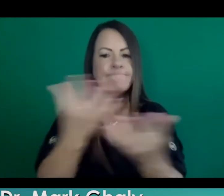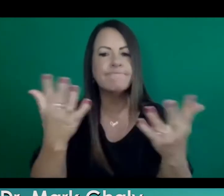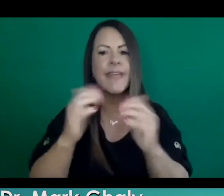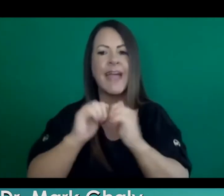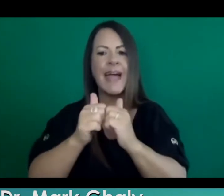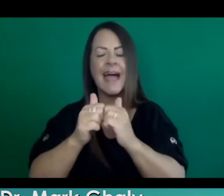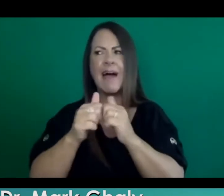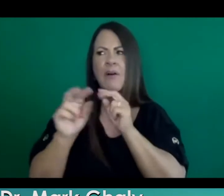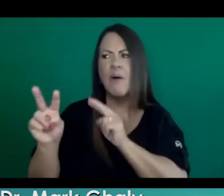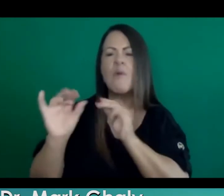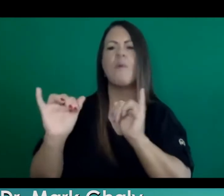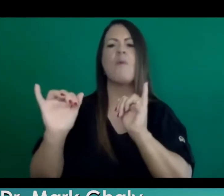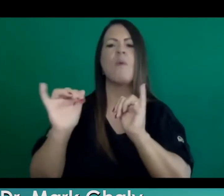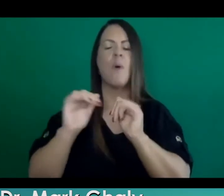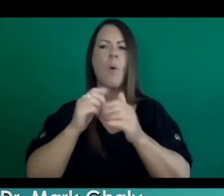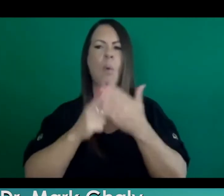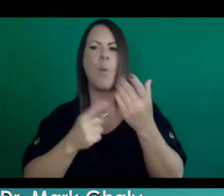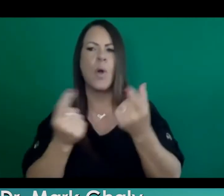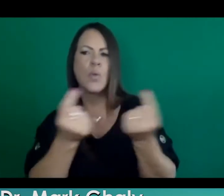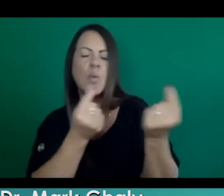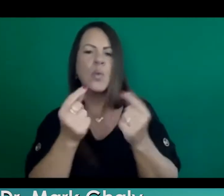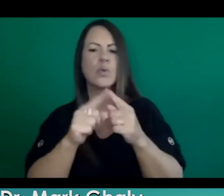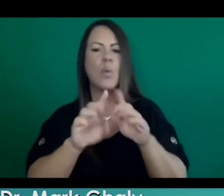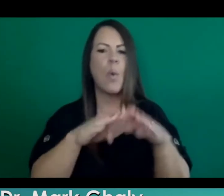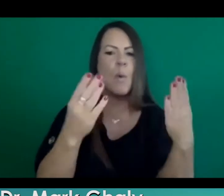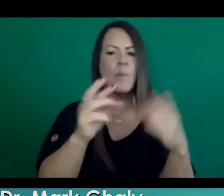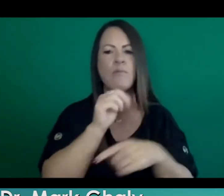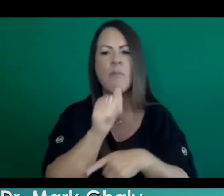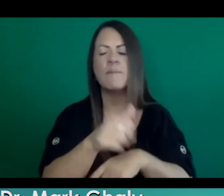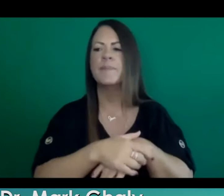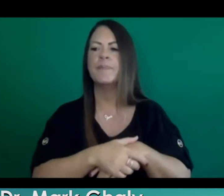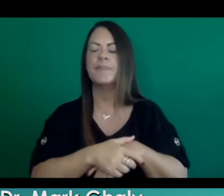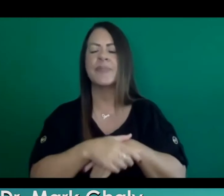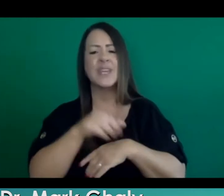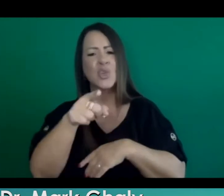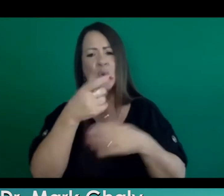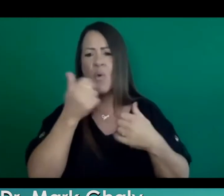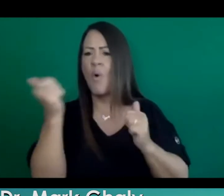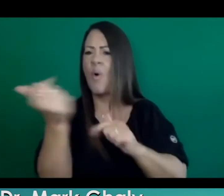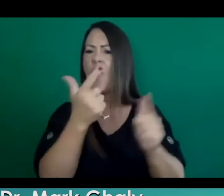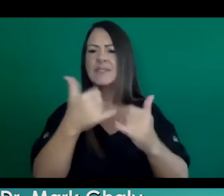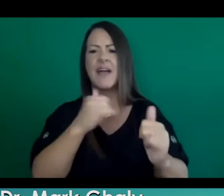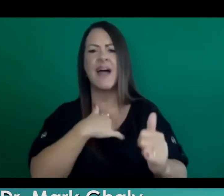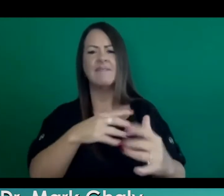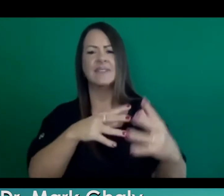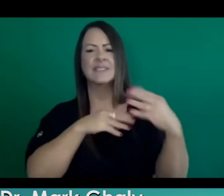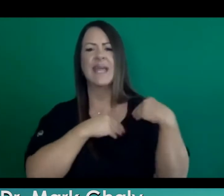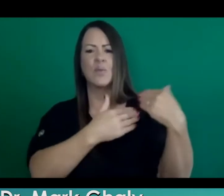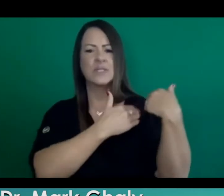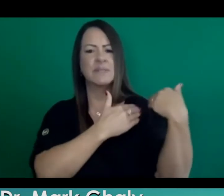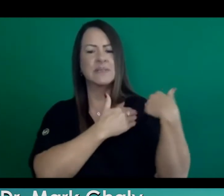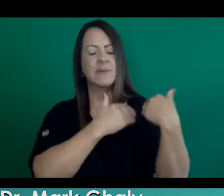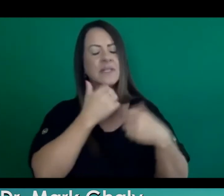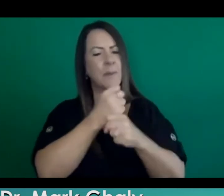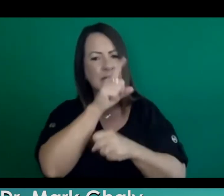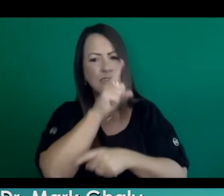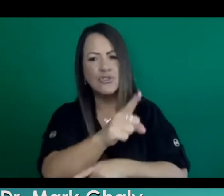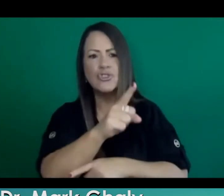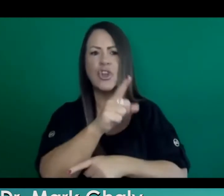the sector, as we've talked about sectors, the sector of personal responsibility, that there's really a great